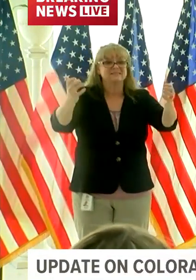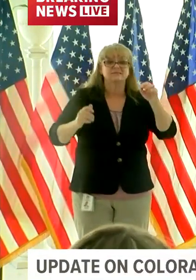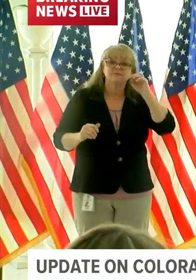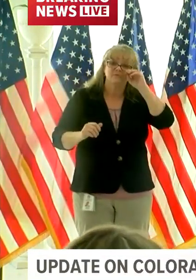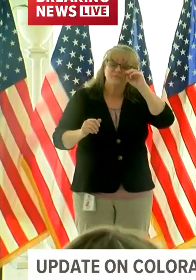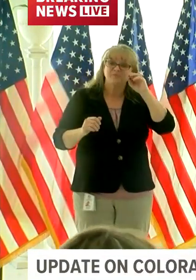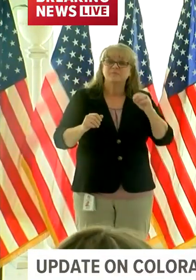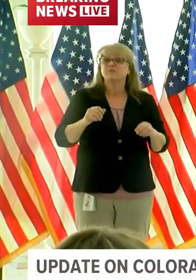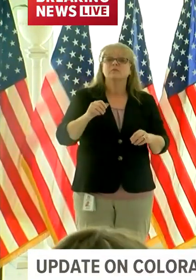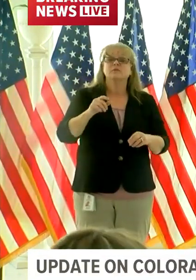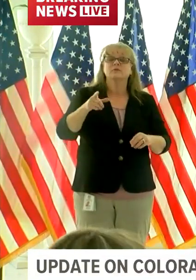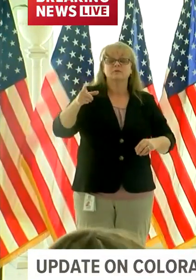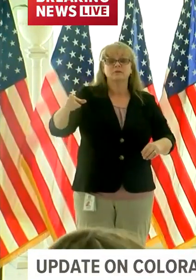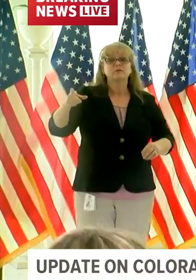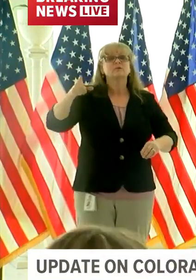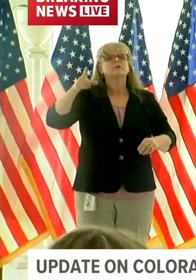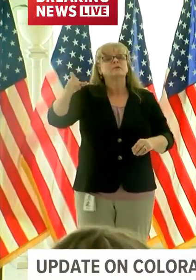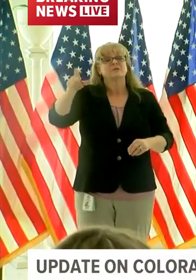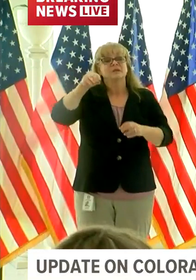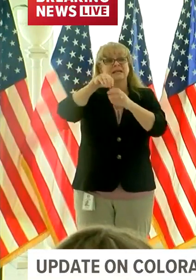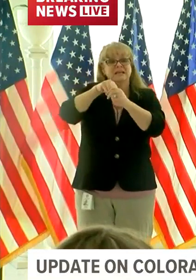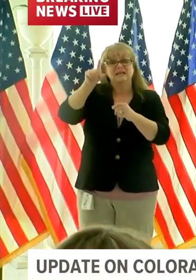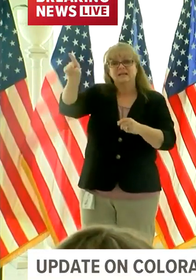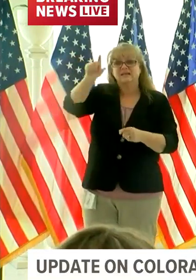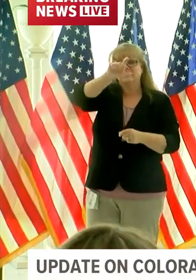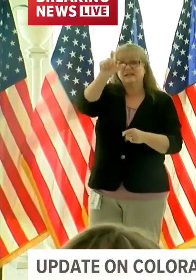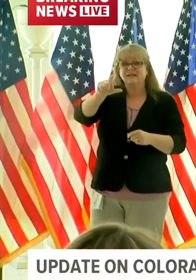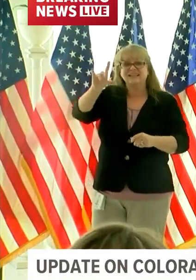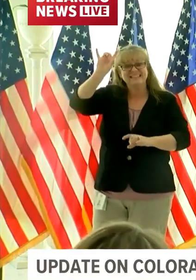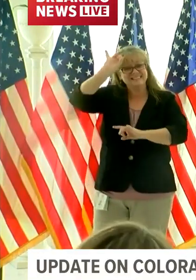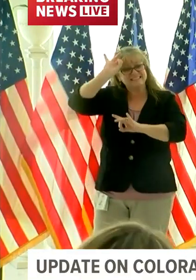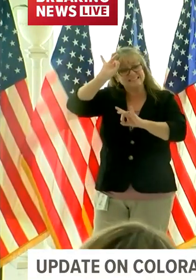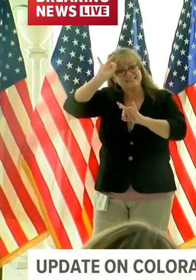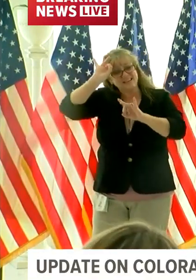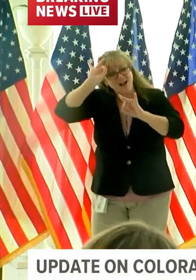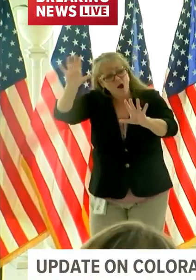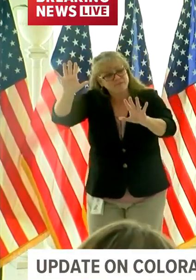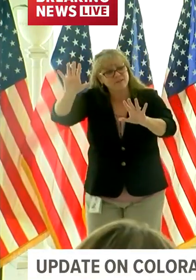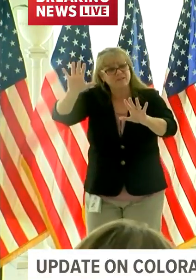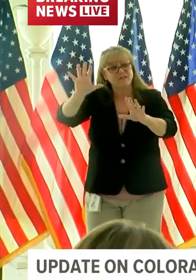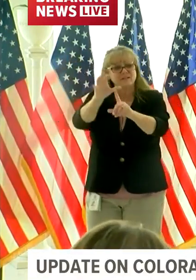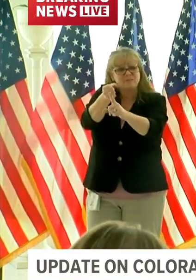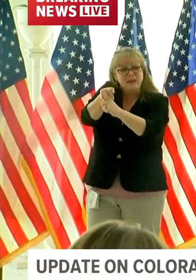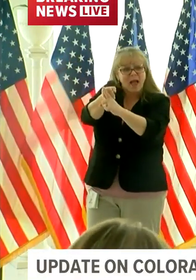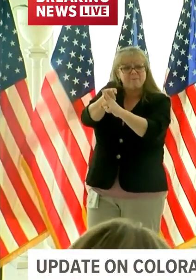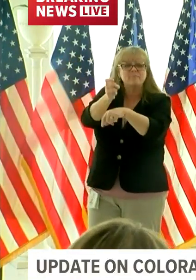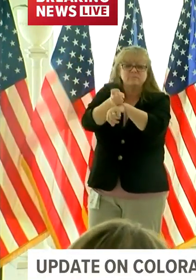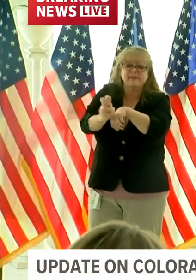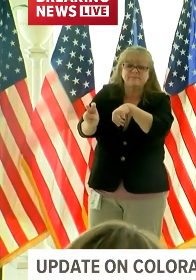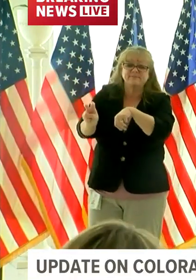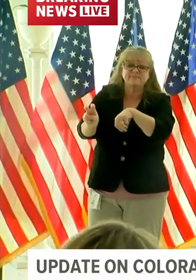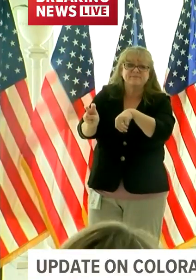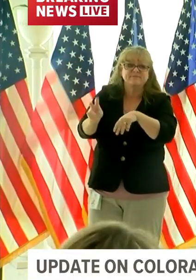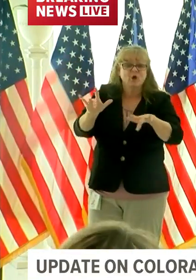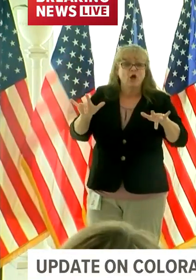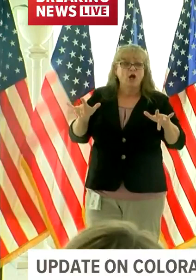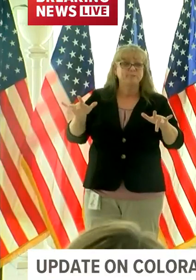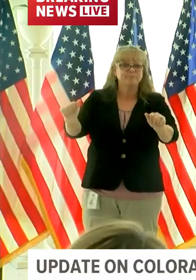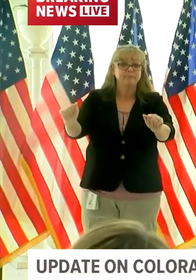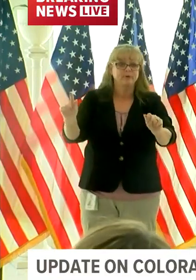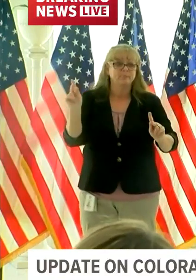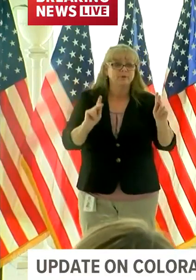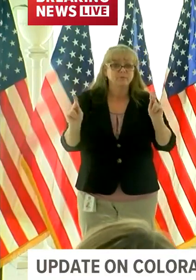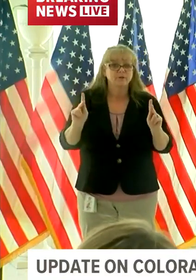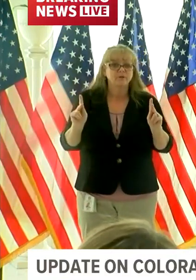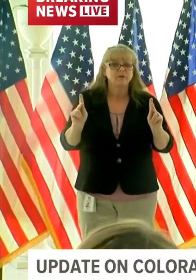from COVID-19. And while that square might have been physically empty, the words of the Pope, the power of faith, reached the